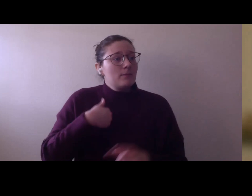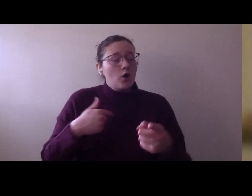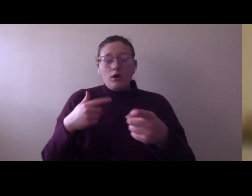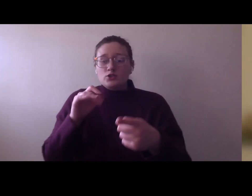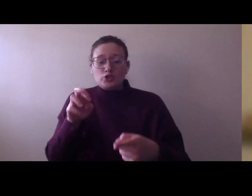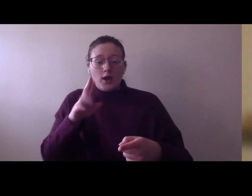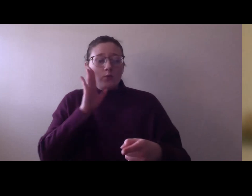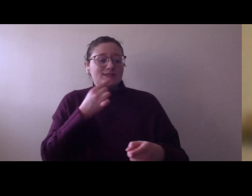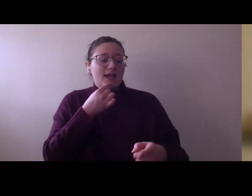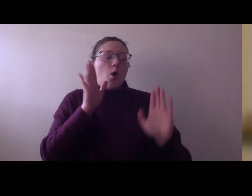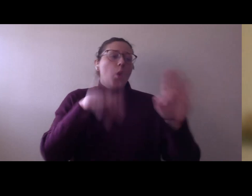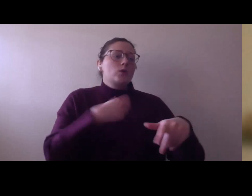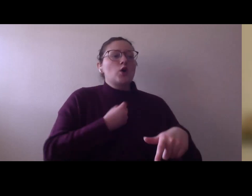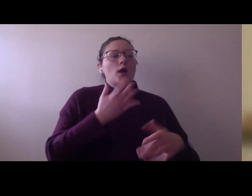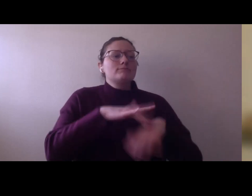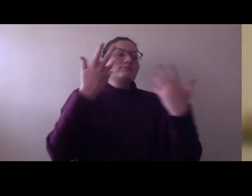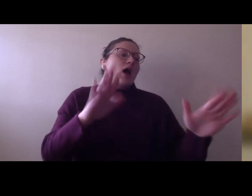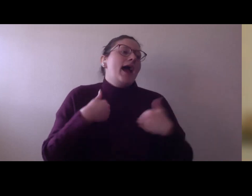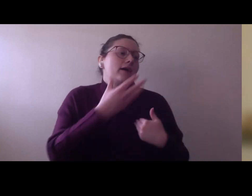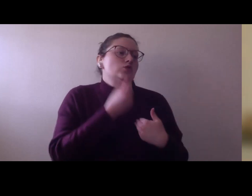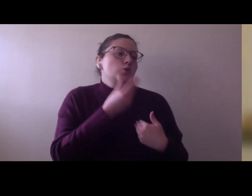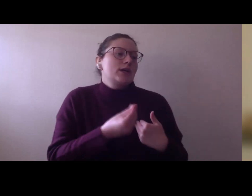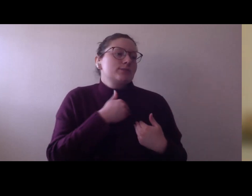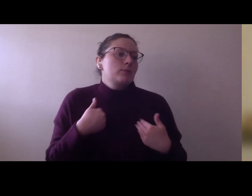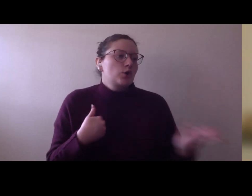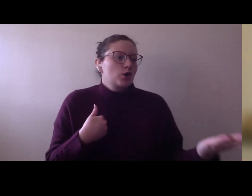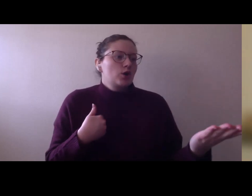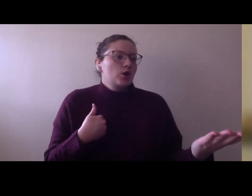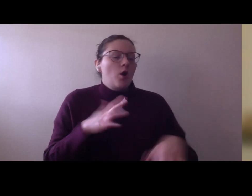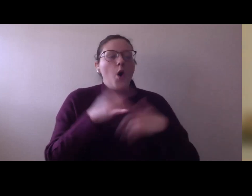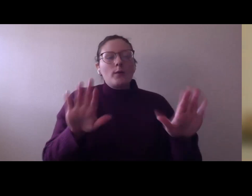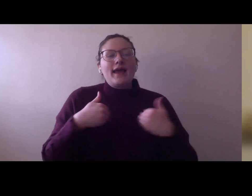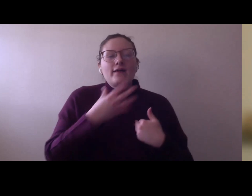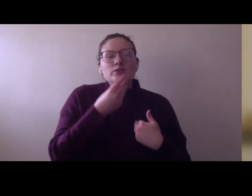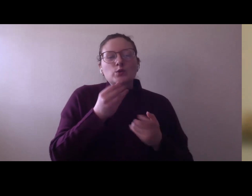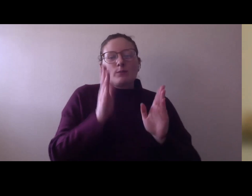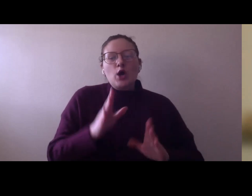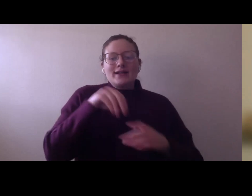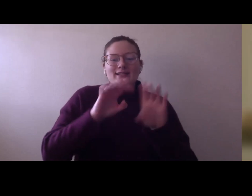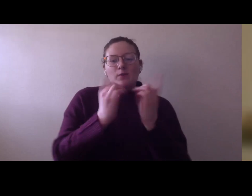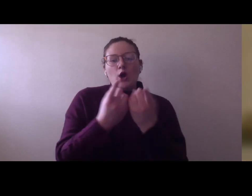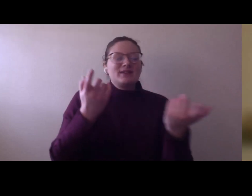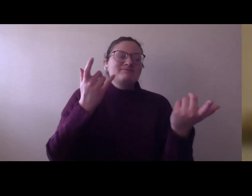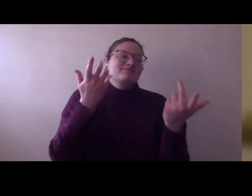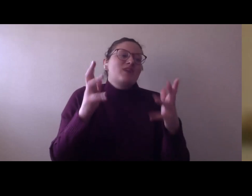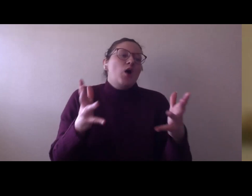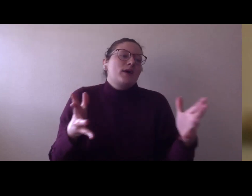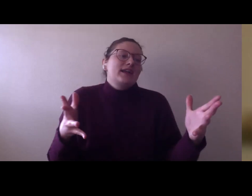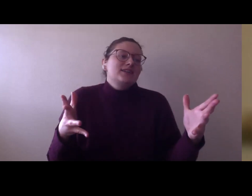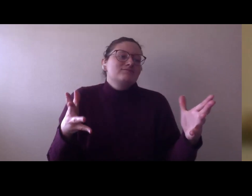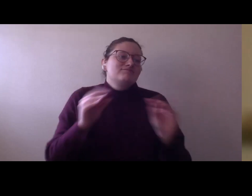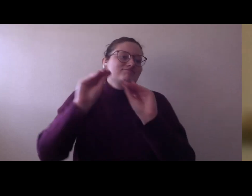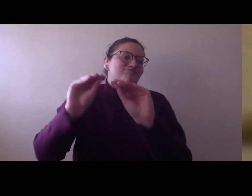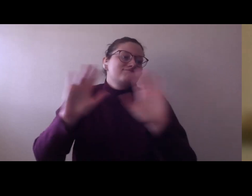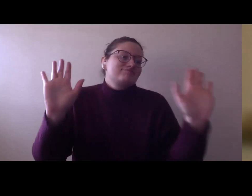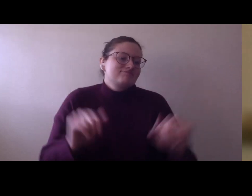we already have a Jewish person in our department, so the quota is already filled." And so Chinese